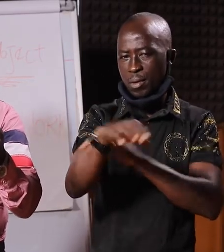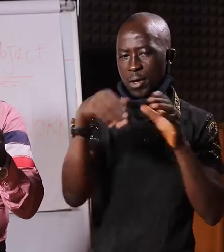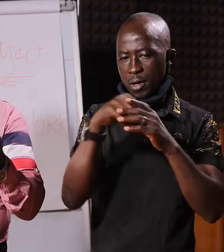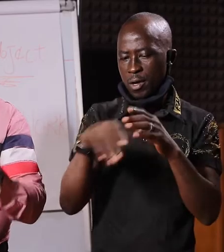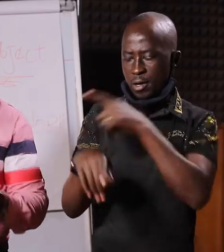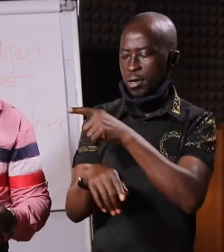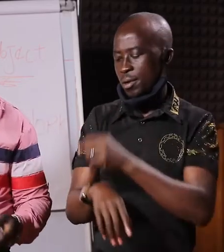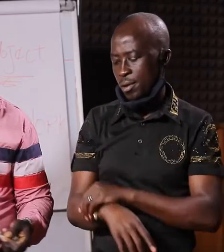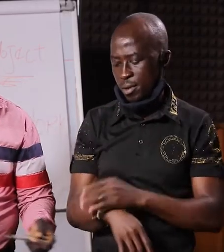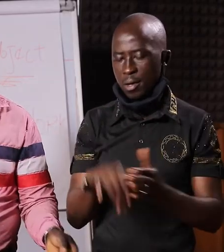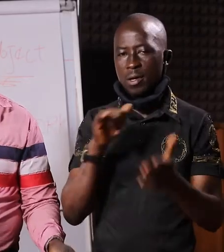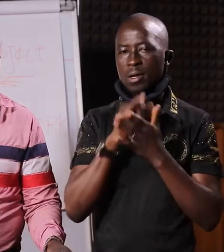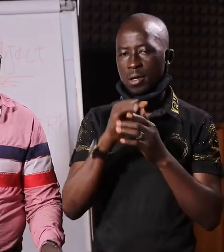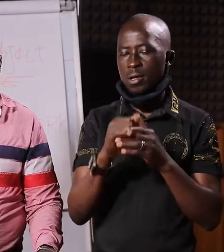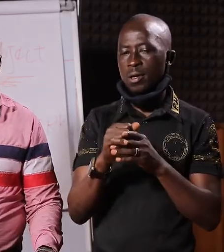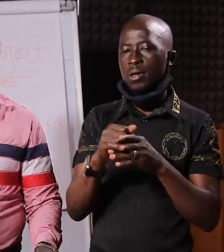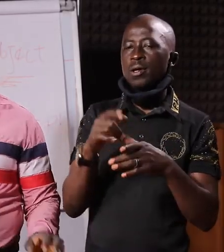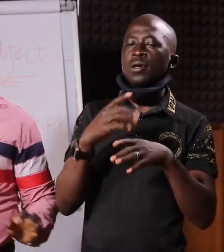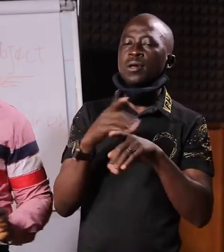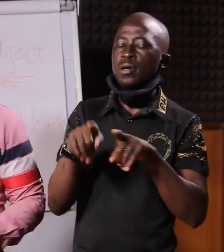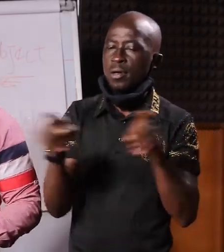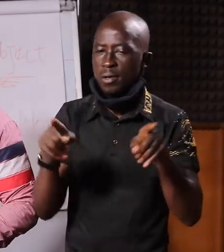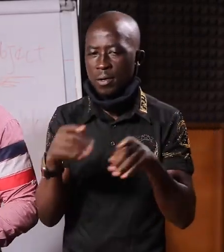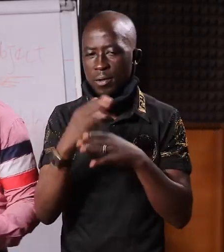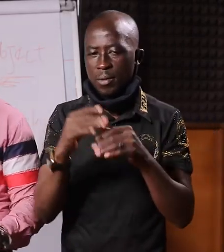thread. That is the difference between a soft thread